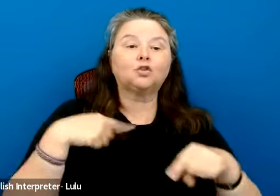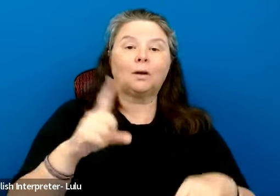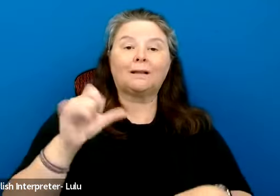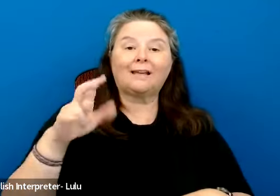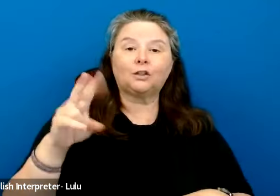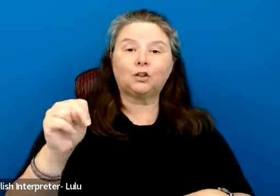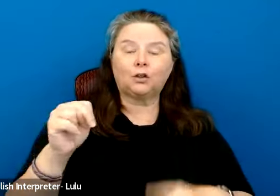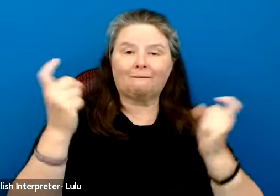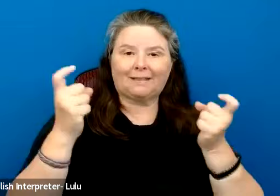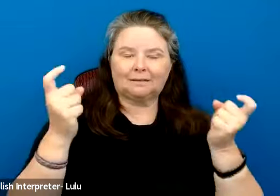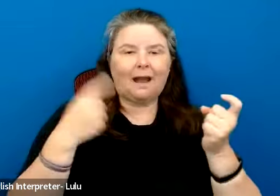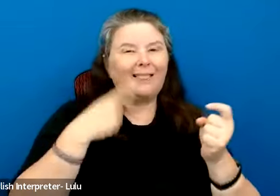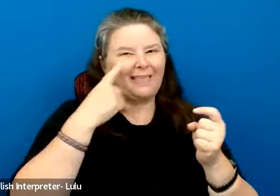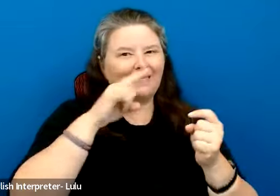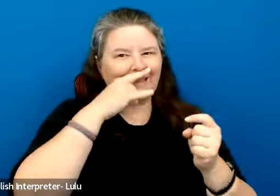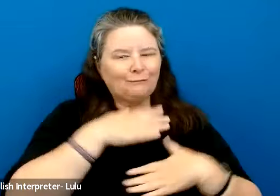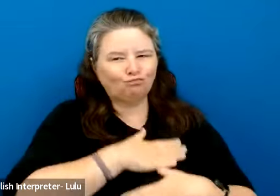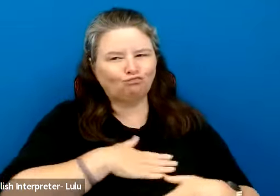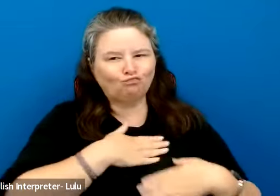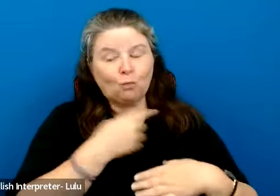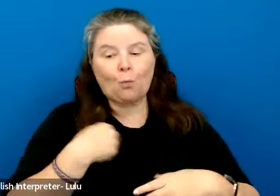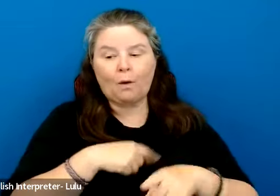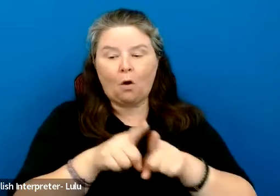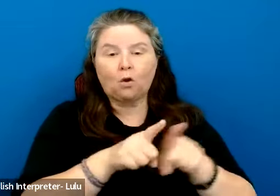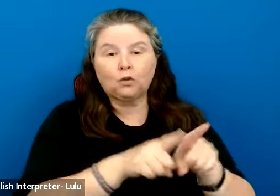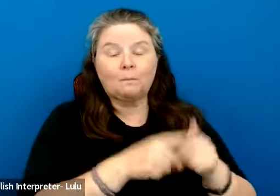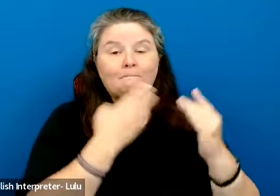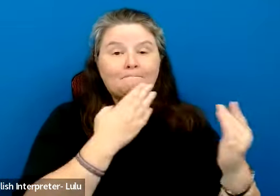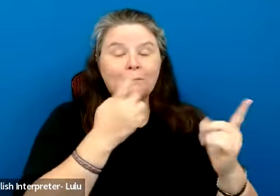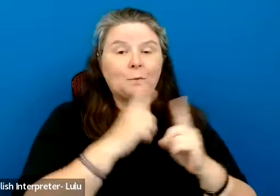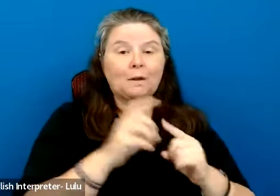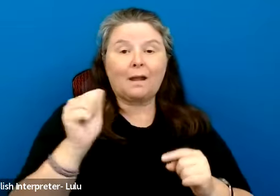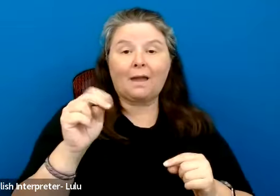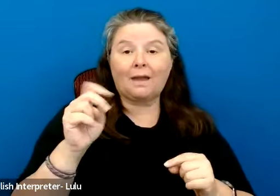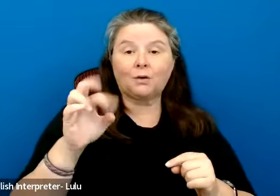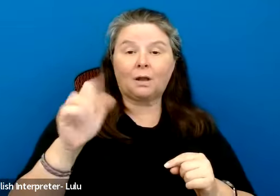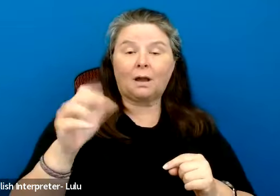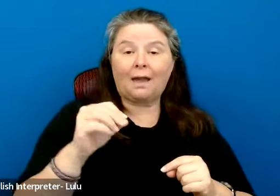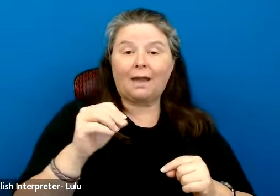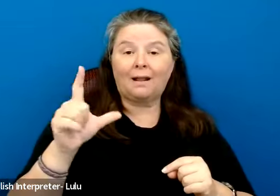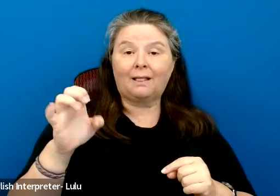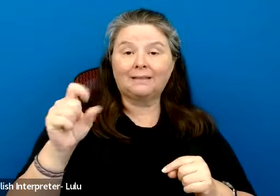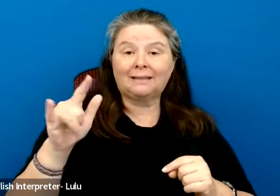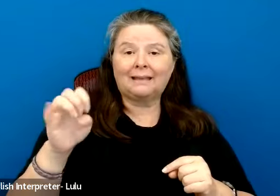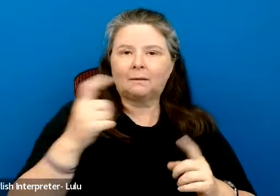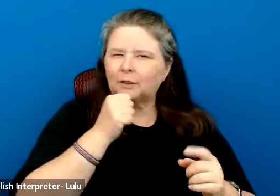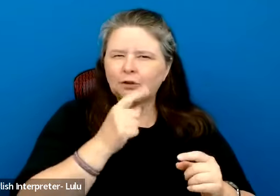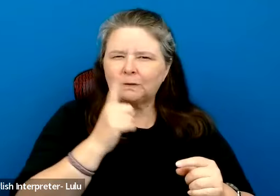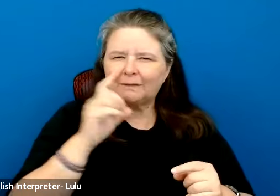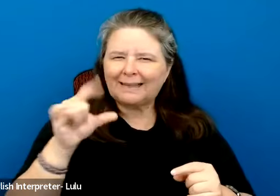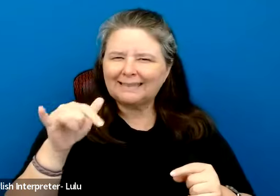was, I think the kids enjoyed it. We also, thanks to Andrea and Leslie, I'm not sure if Leslie's on the